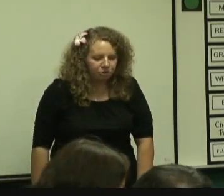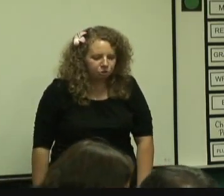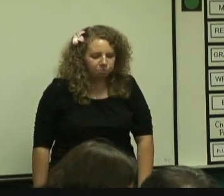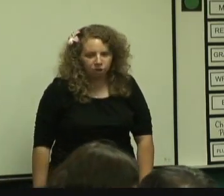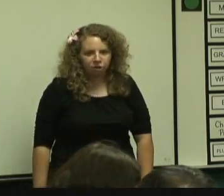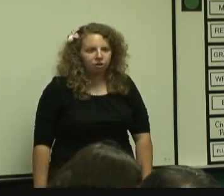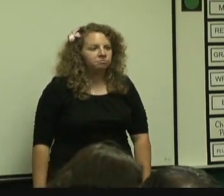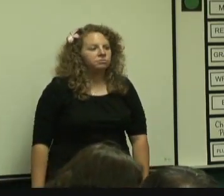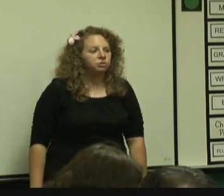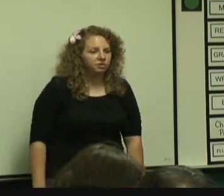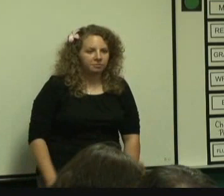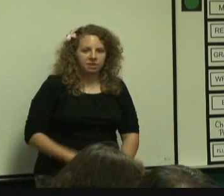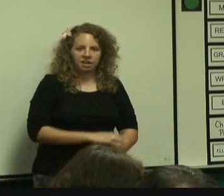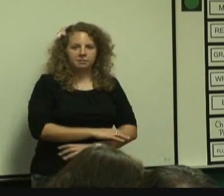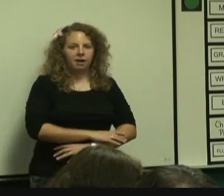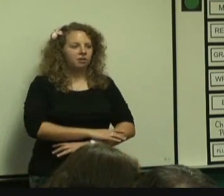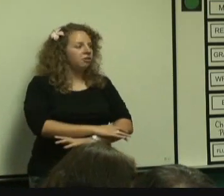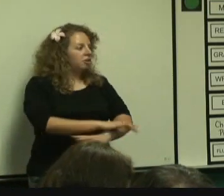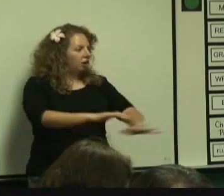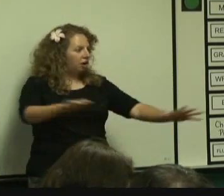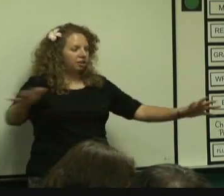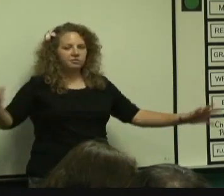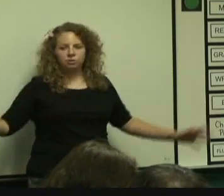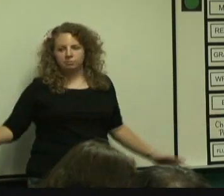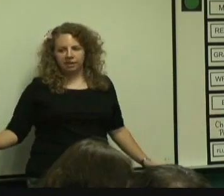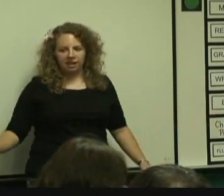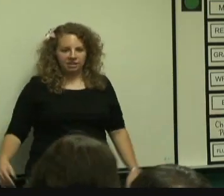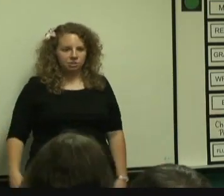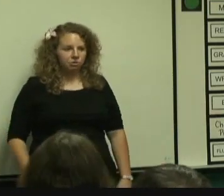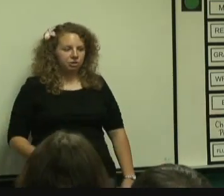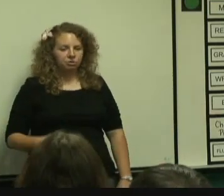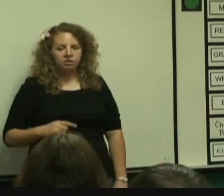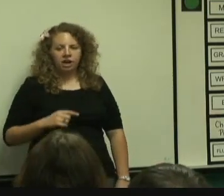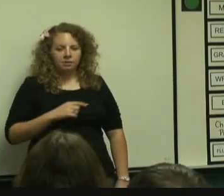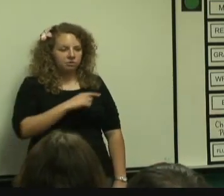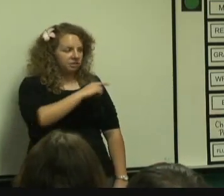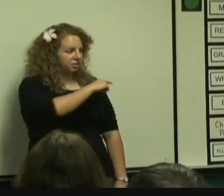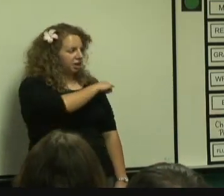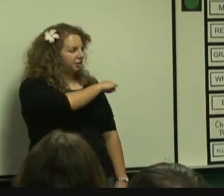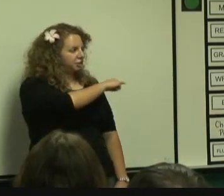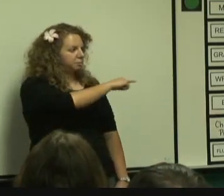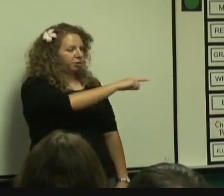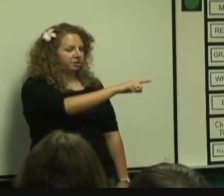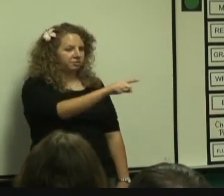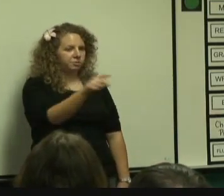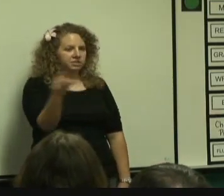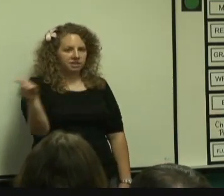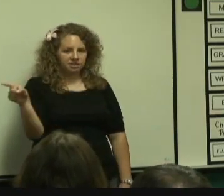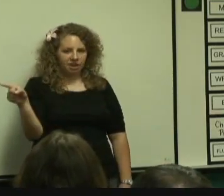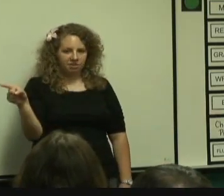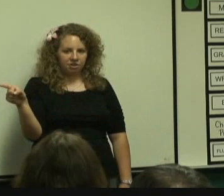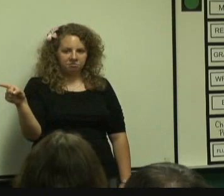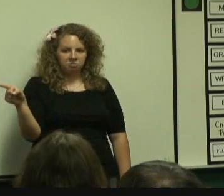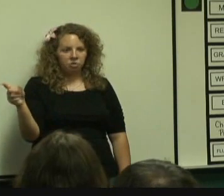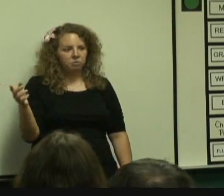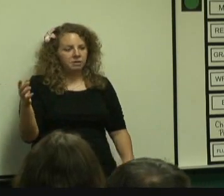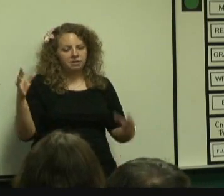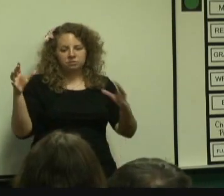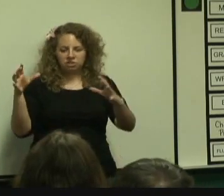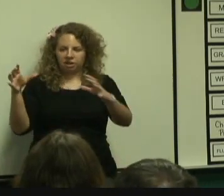you plural. So if I'm talking about all of you in my class, so you, I'm going to start and just point from one side to the other. Or maybe I'm just talking